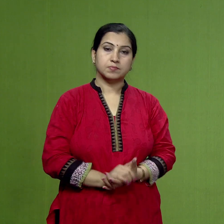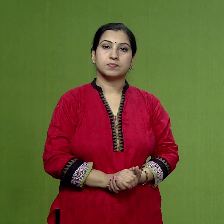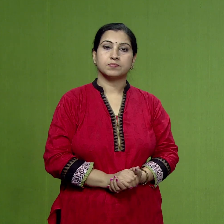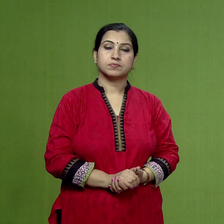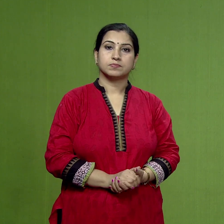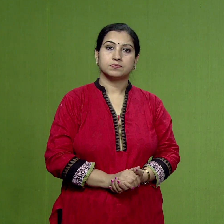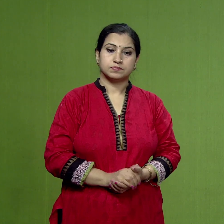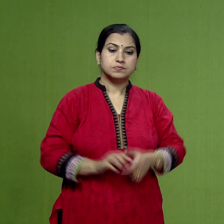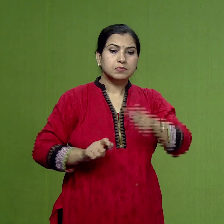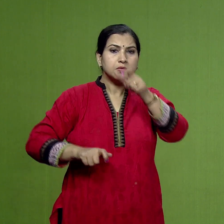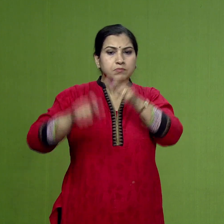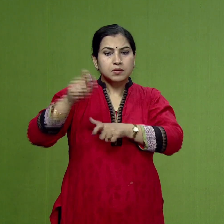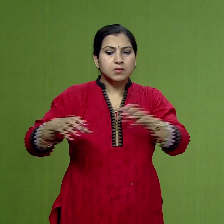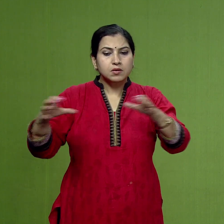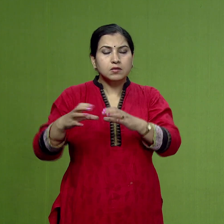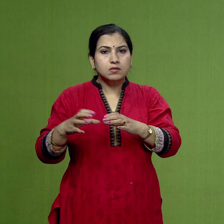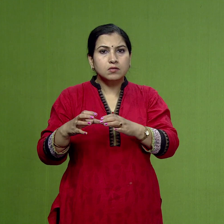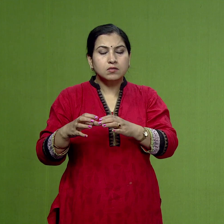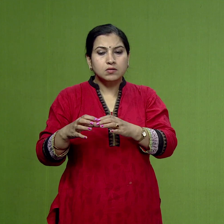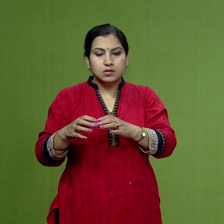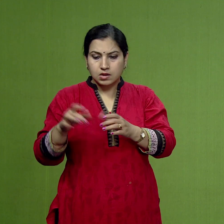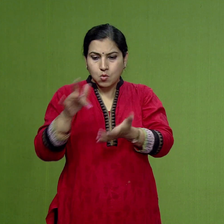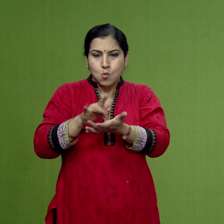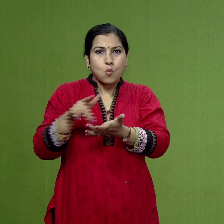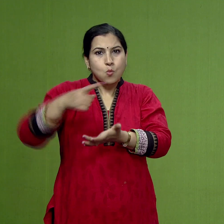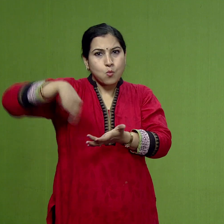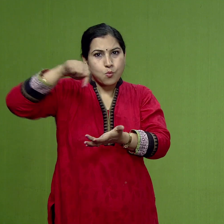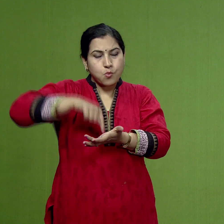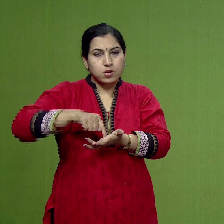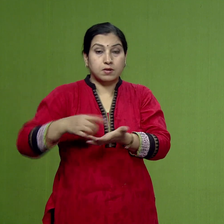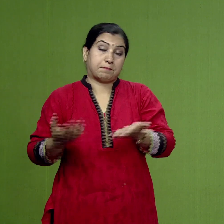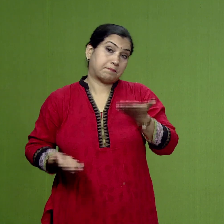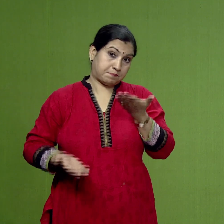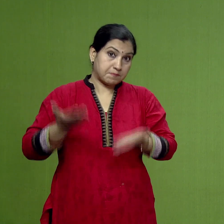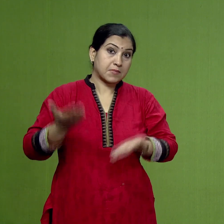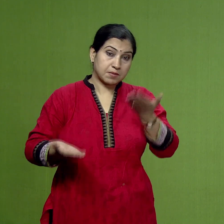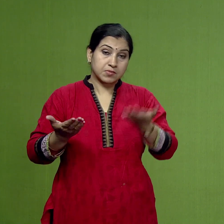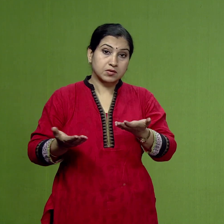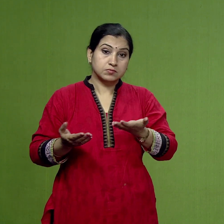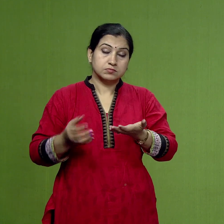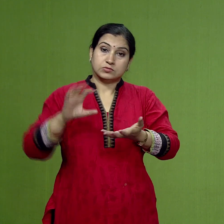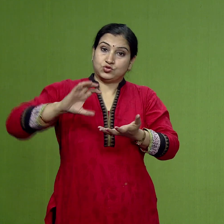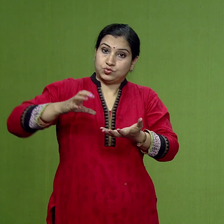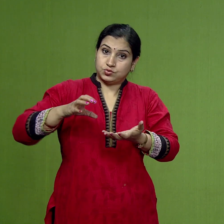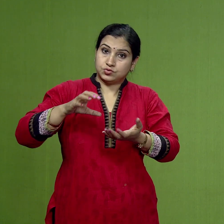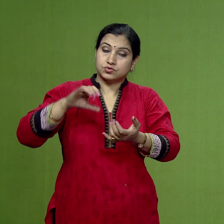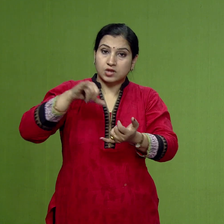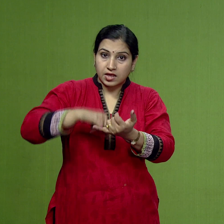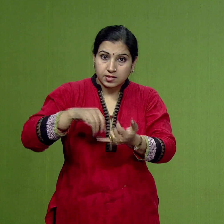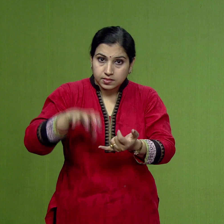The spread of population over an area may be in a state or the entire country